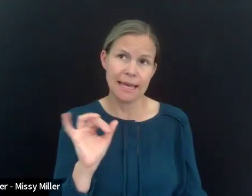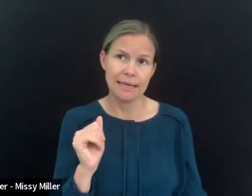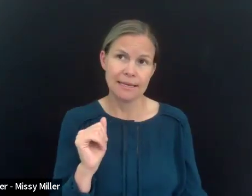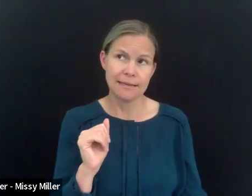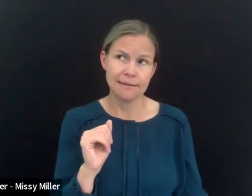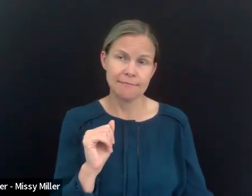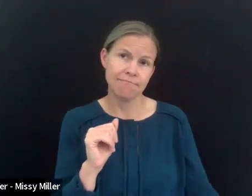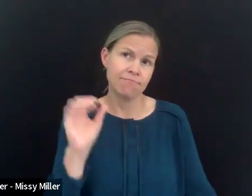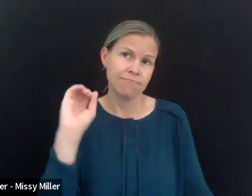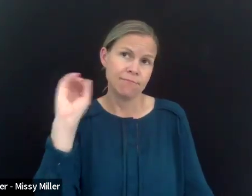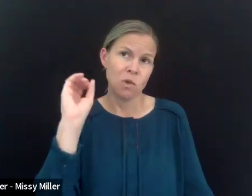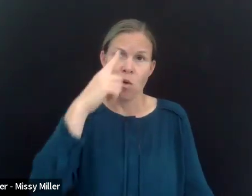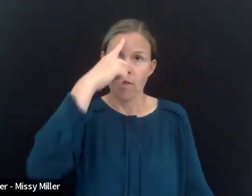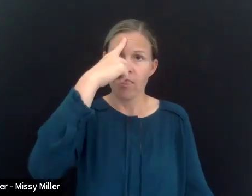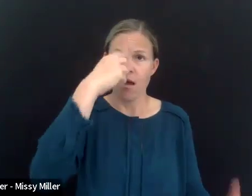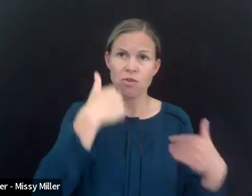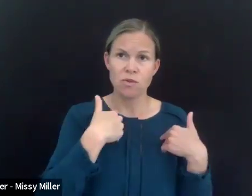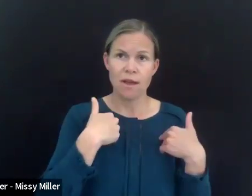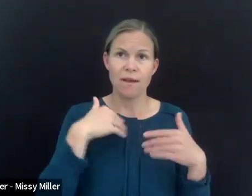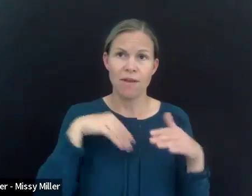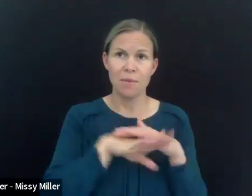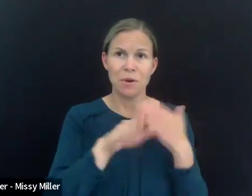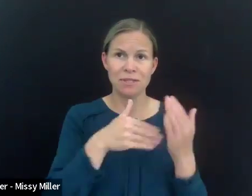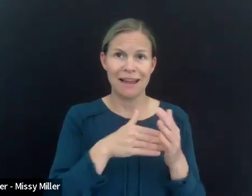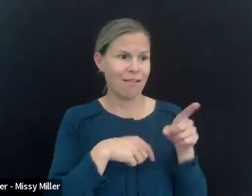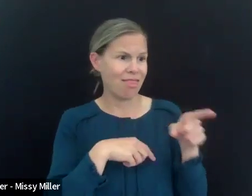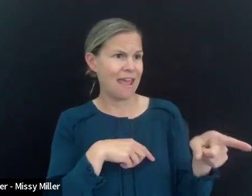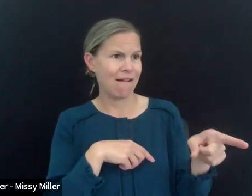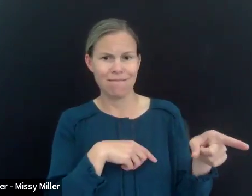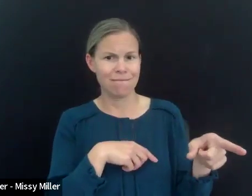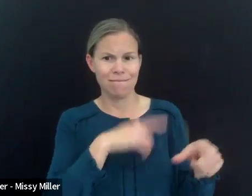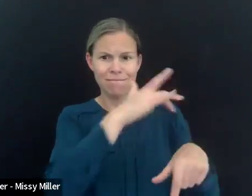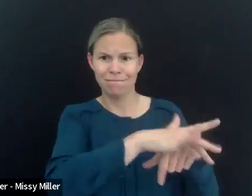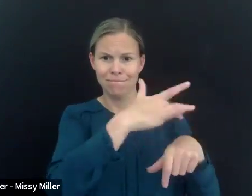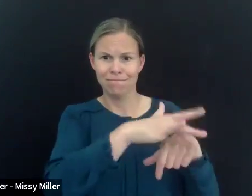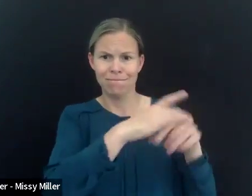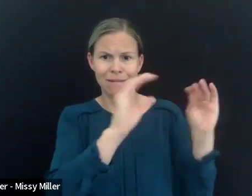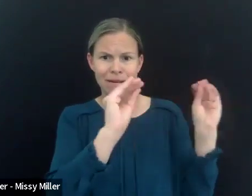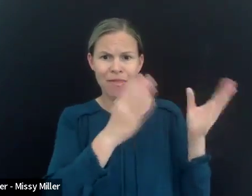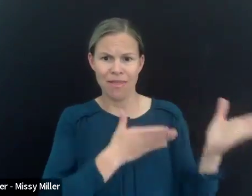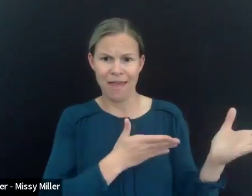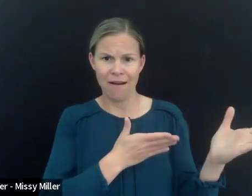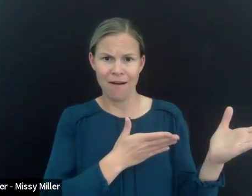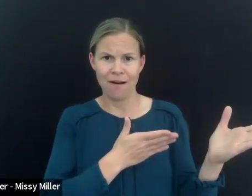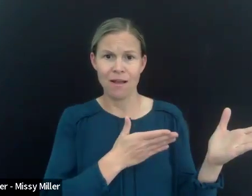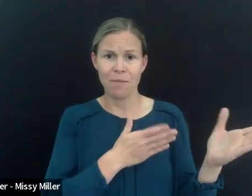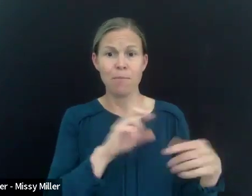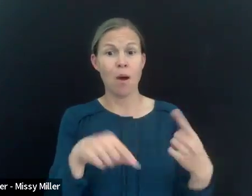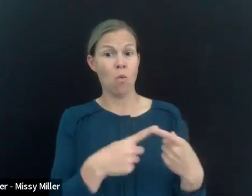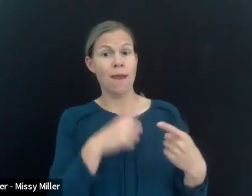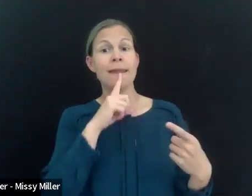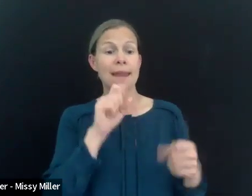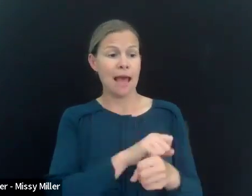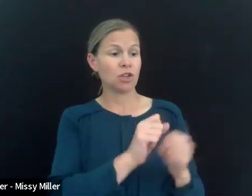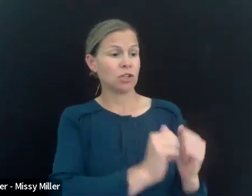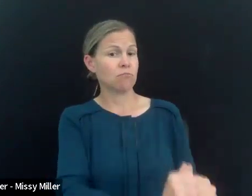nobody thought to, put a birth center on this chunk of land, but because when somebody does, like I